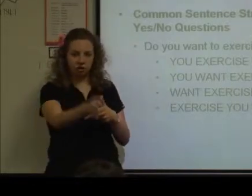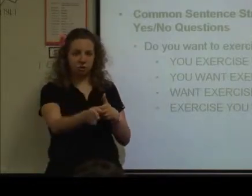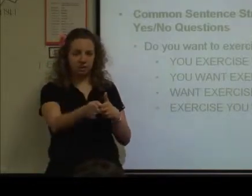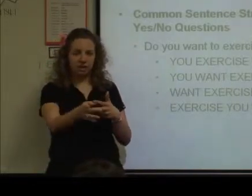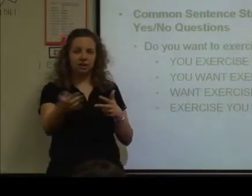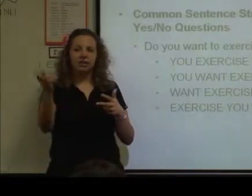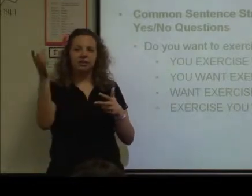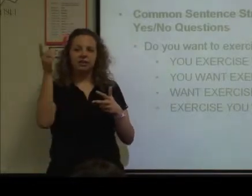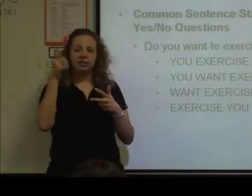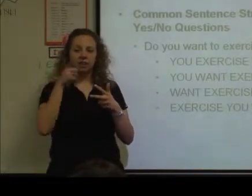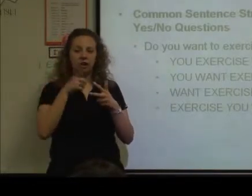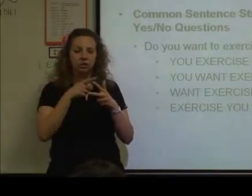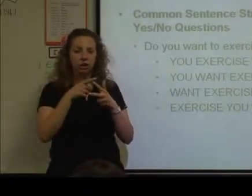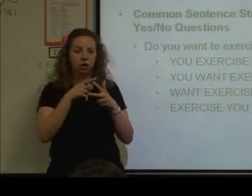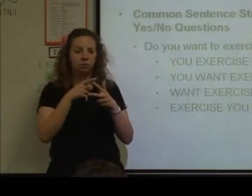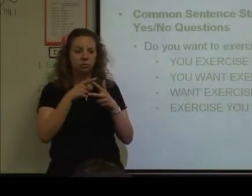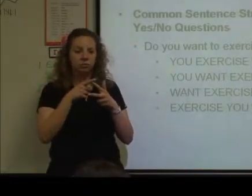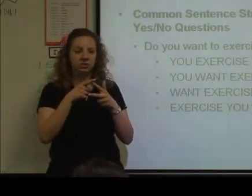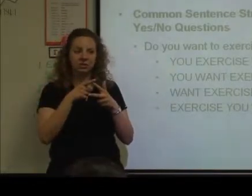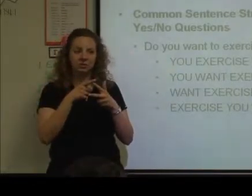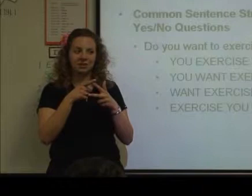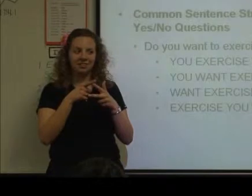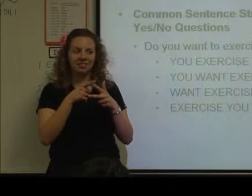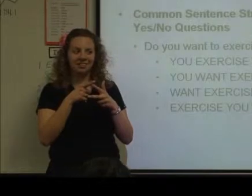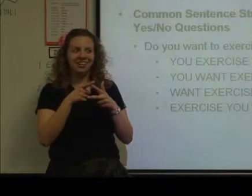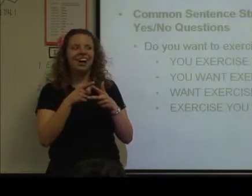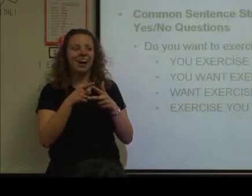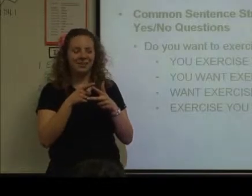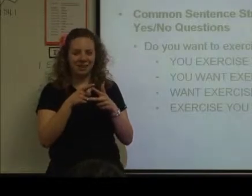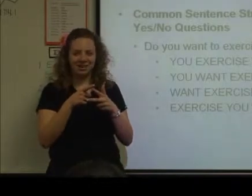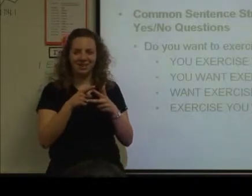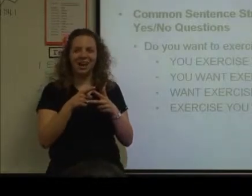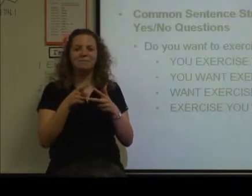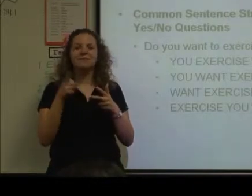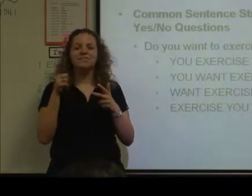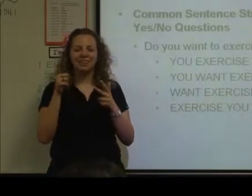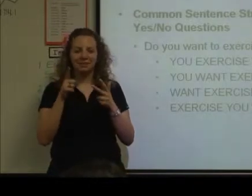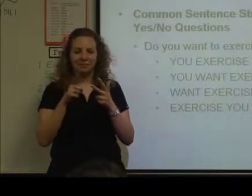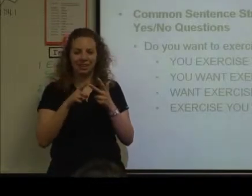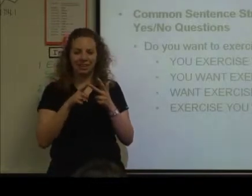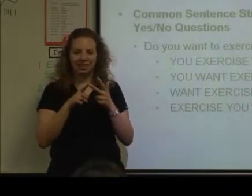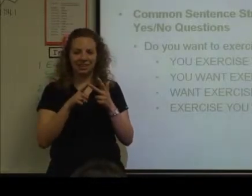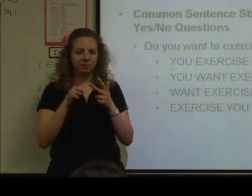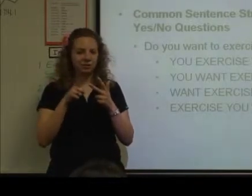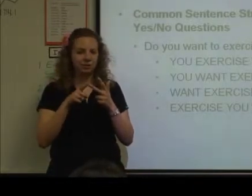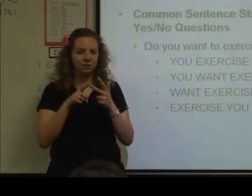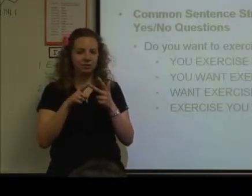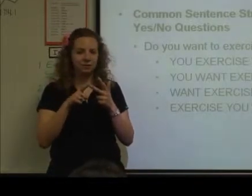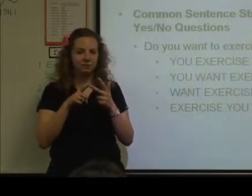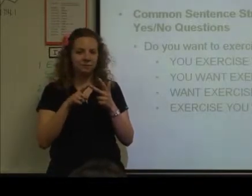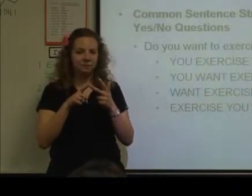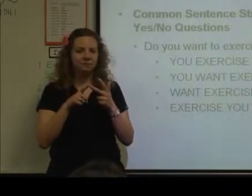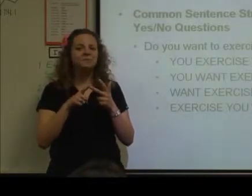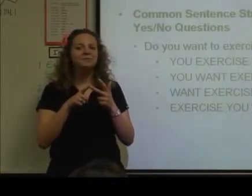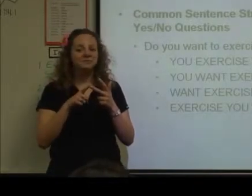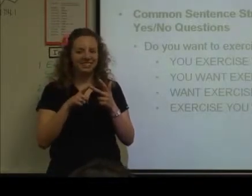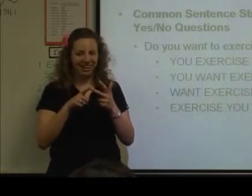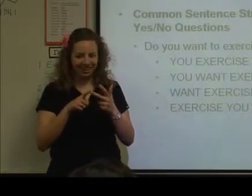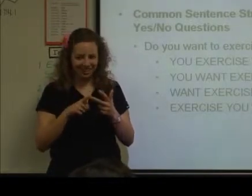to me. Then also, what's the next one? Eyebrows up, and making, what's the third one? Head